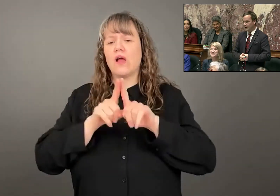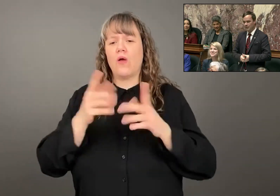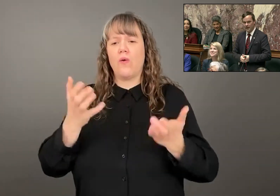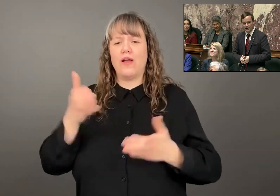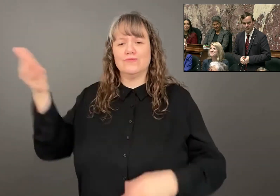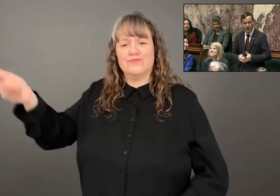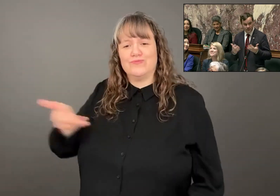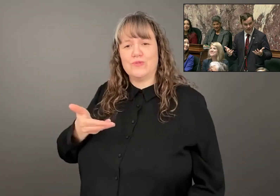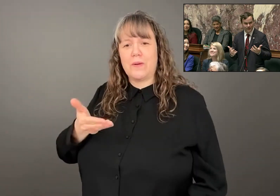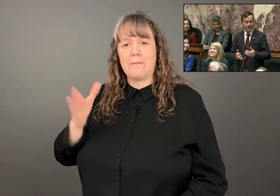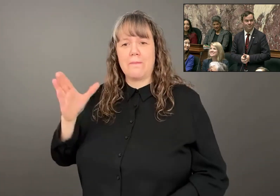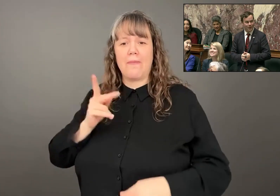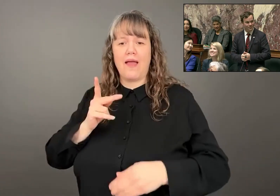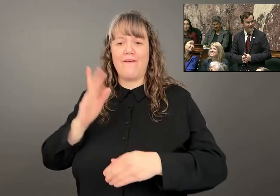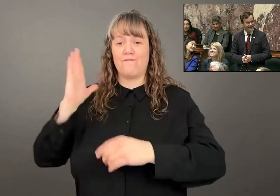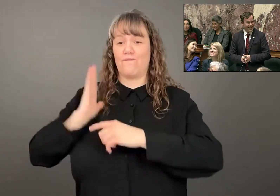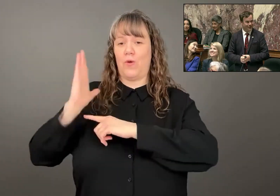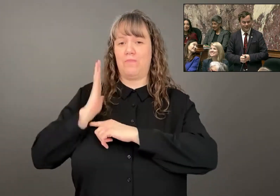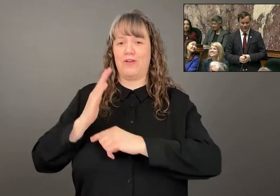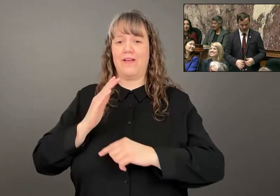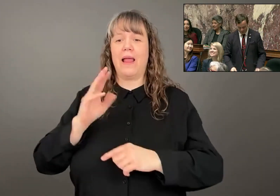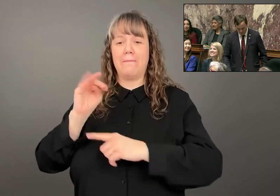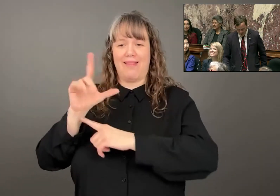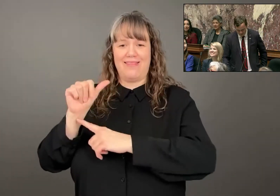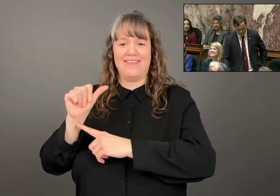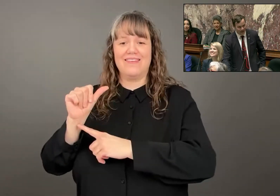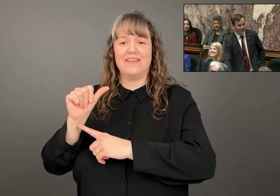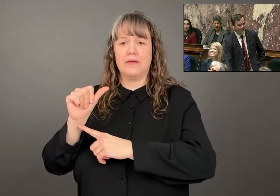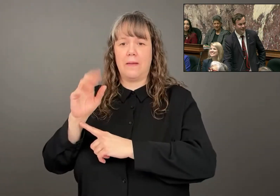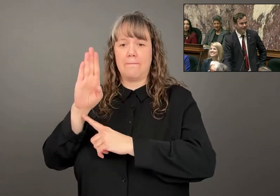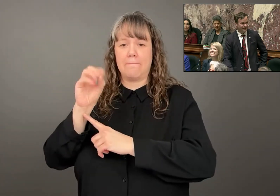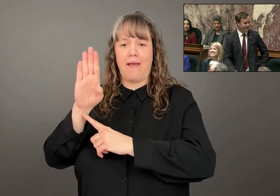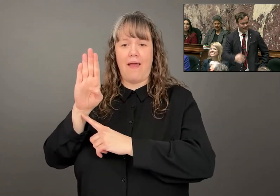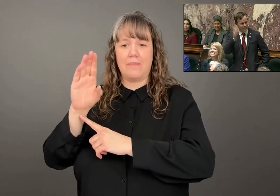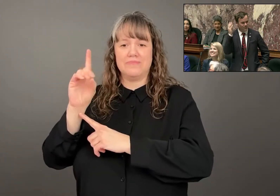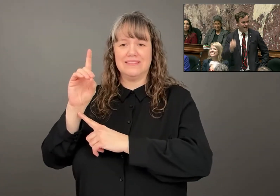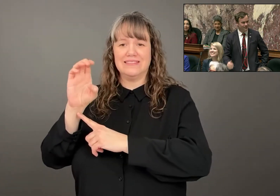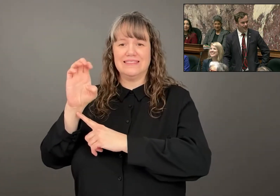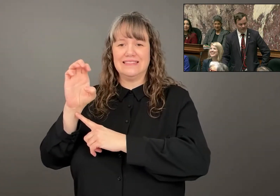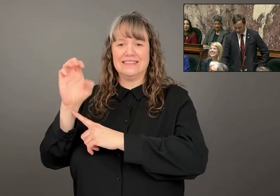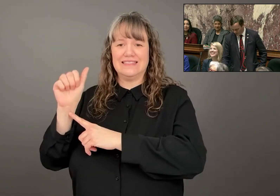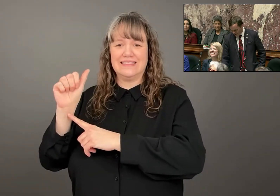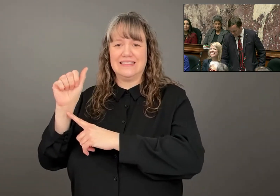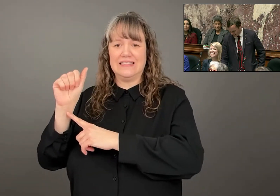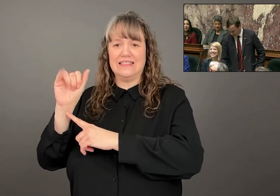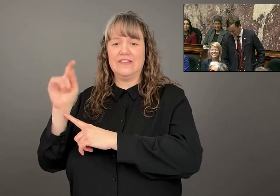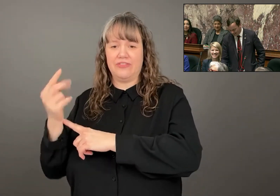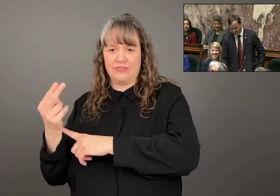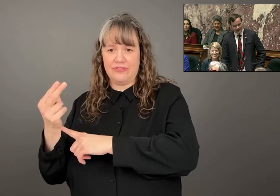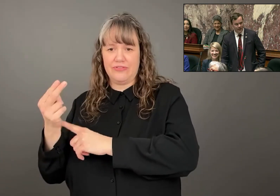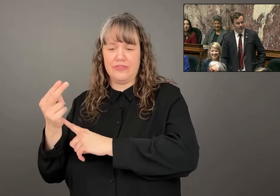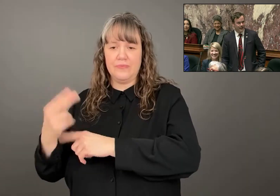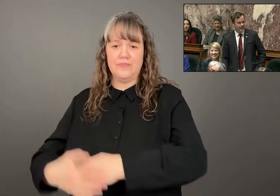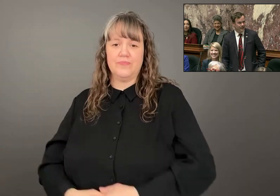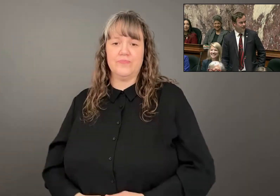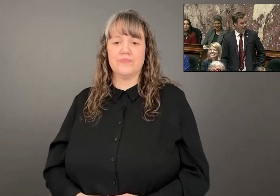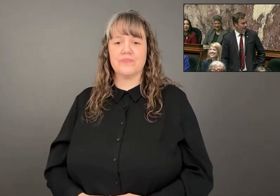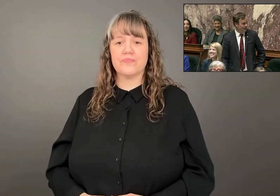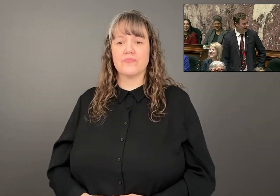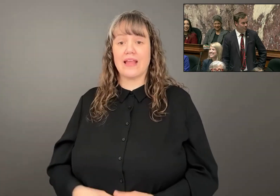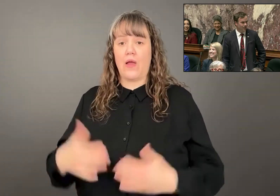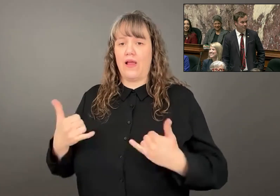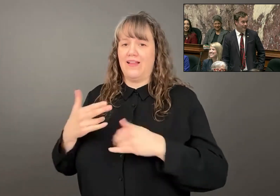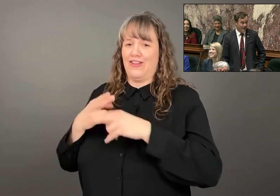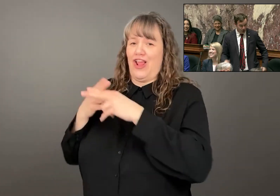House, MLA Bob Deeth. Bob Deeth now, I can just call him Bob in the House and say his name as many times as I want. But no, he's